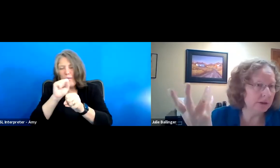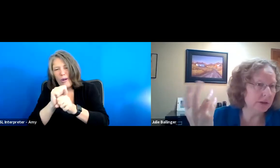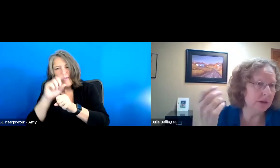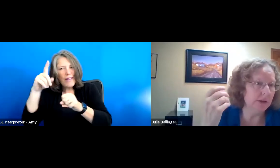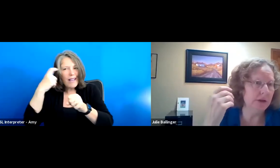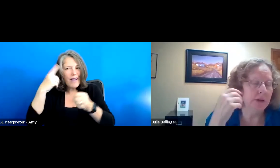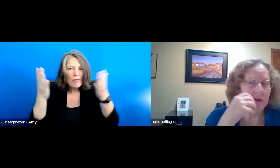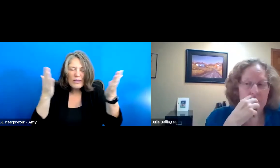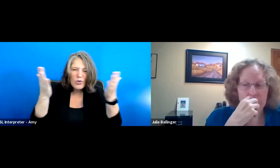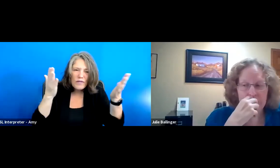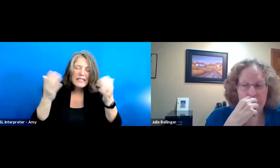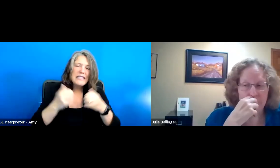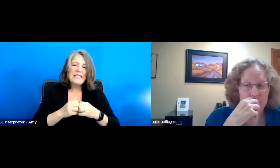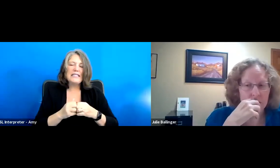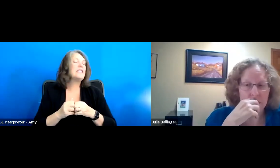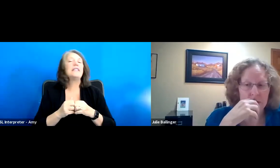government services,